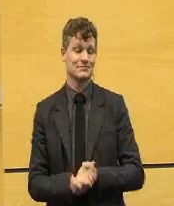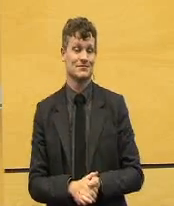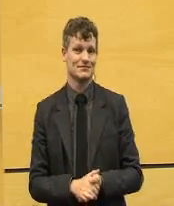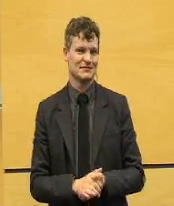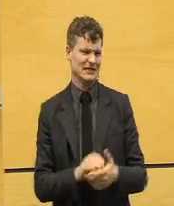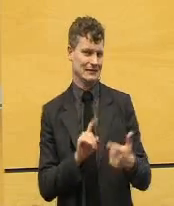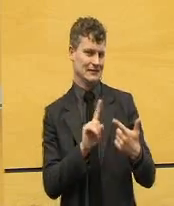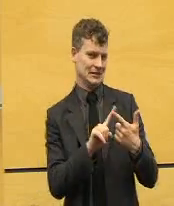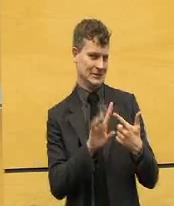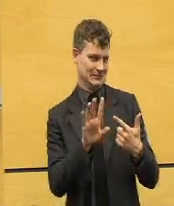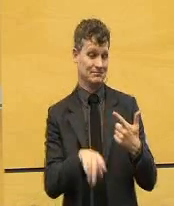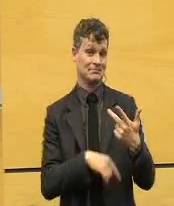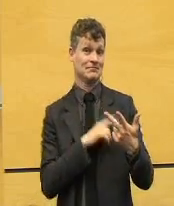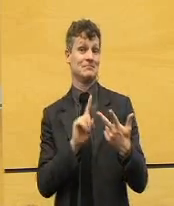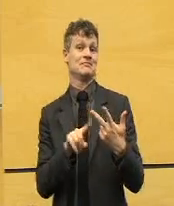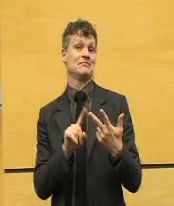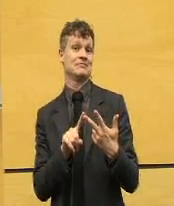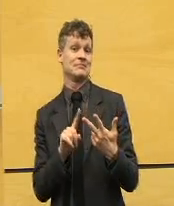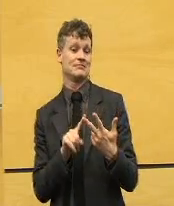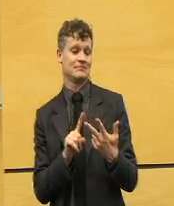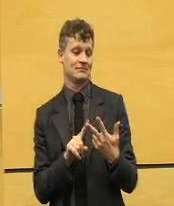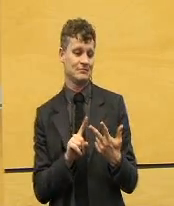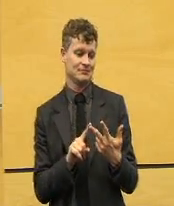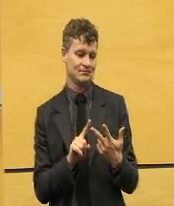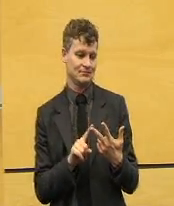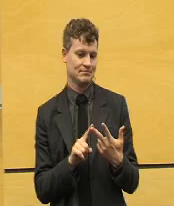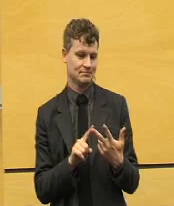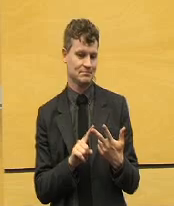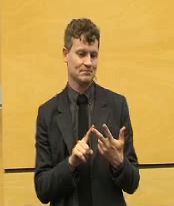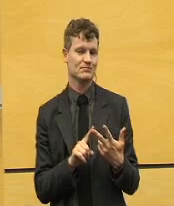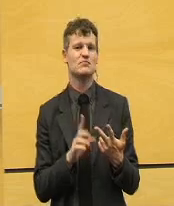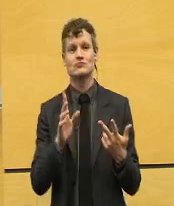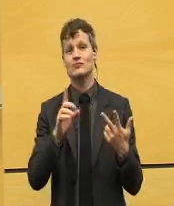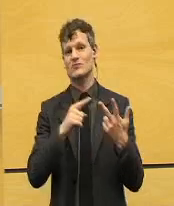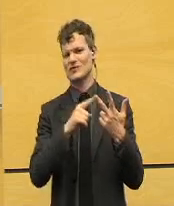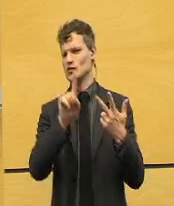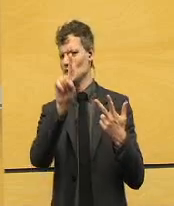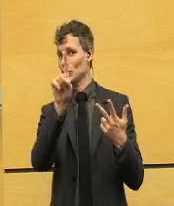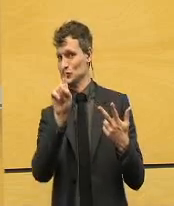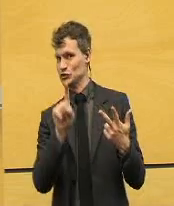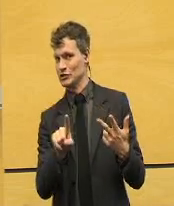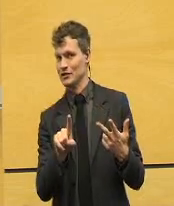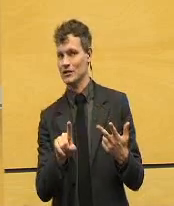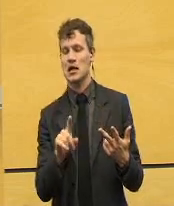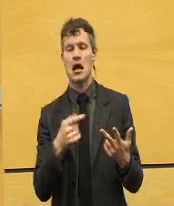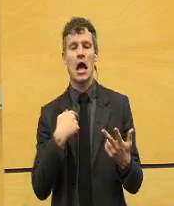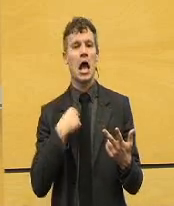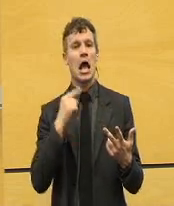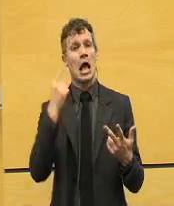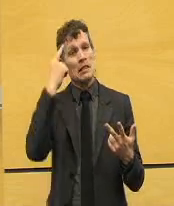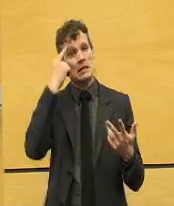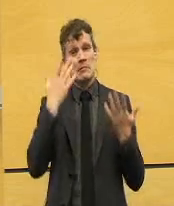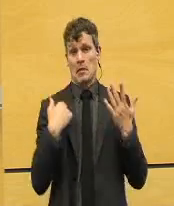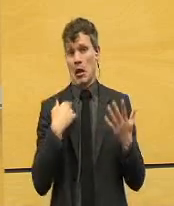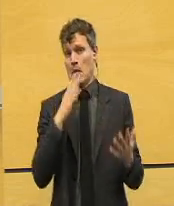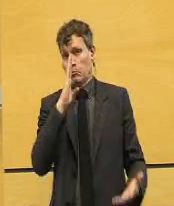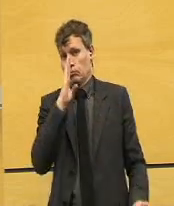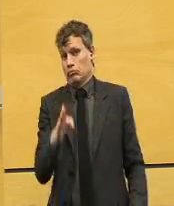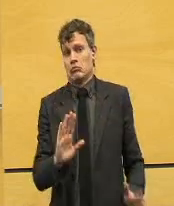a comment. And my question now this time perhaps is a little sharp.